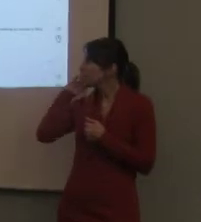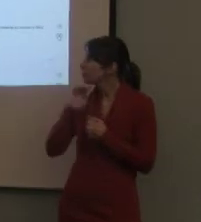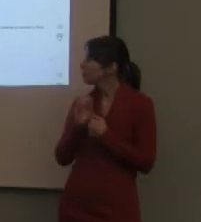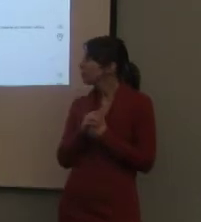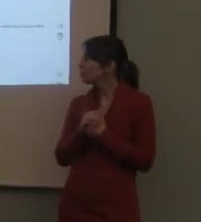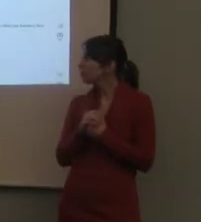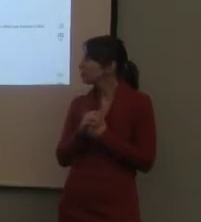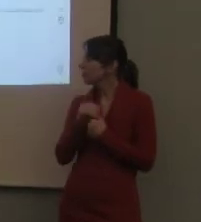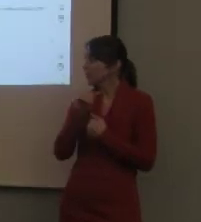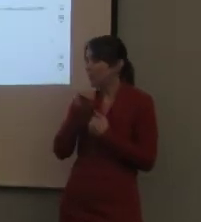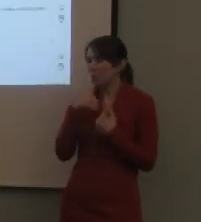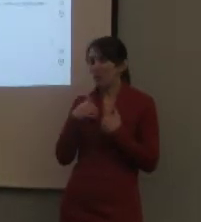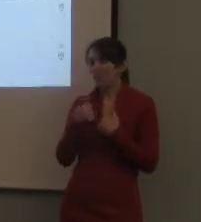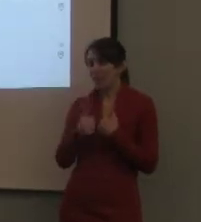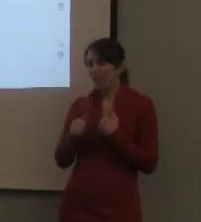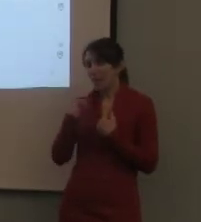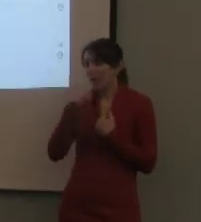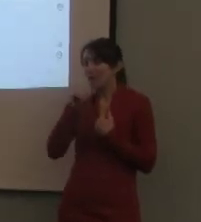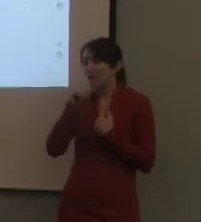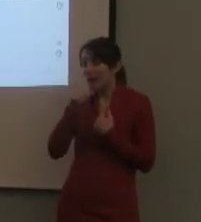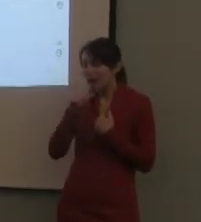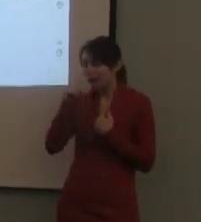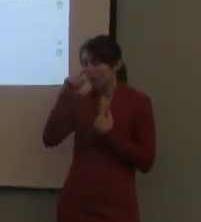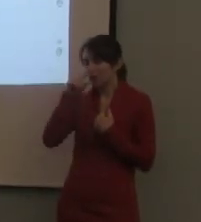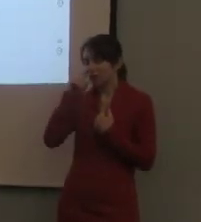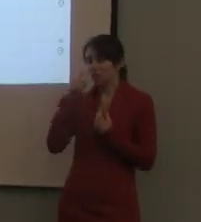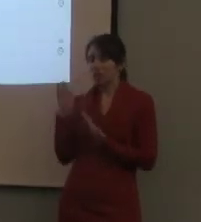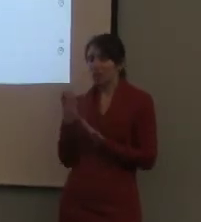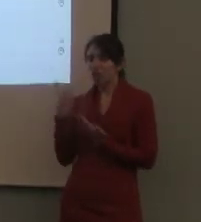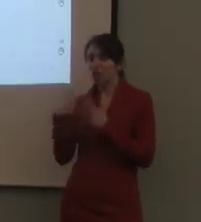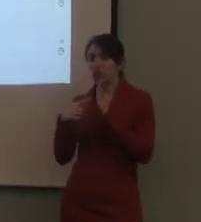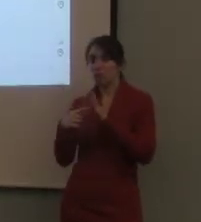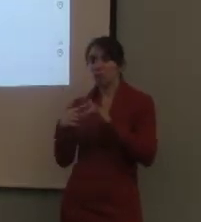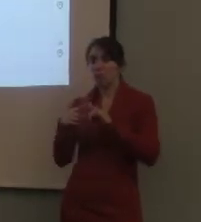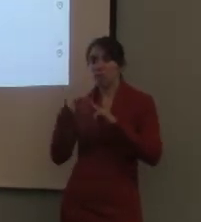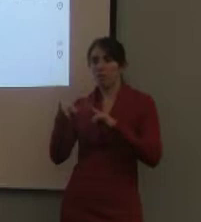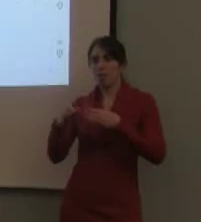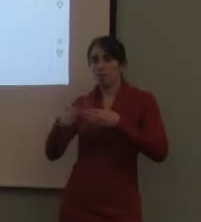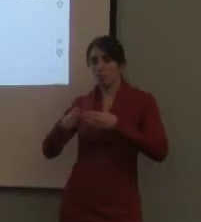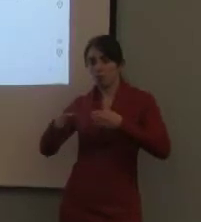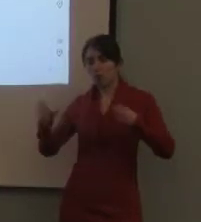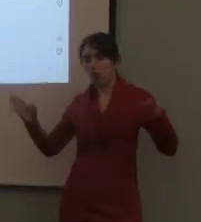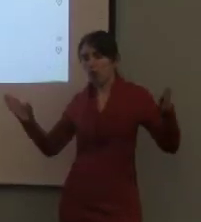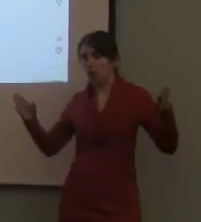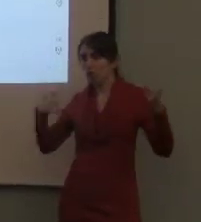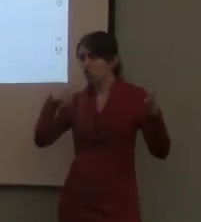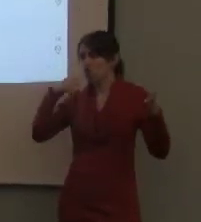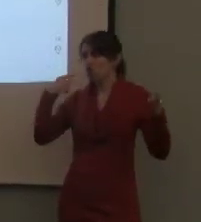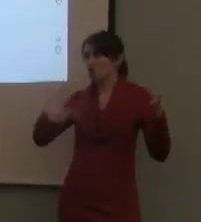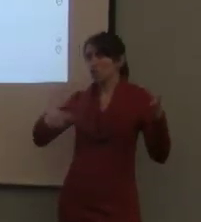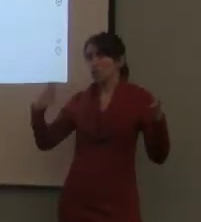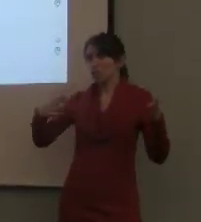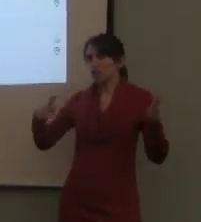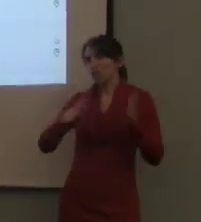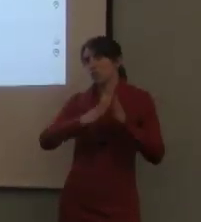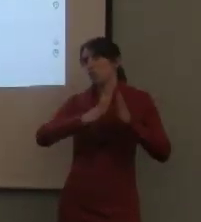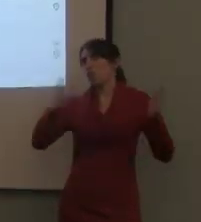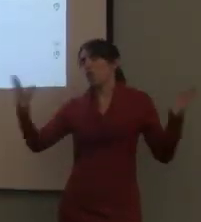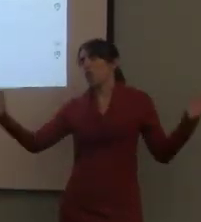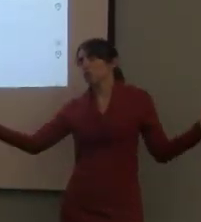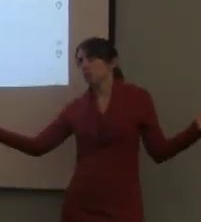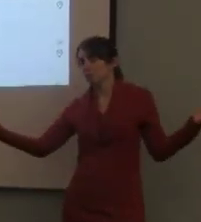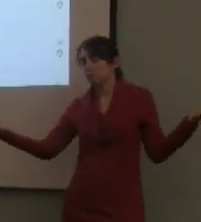I don't have any nonfiction books here to show you, but and that sort of broad Russian history